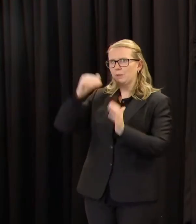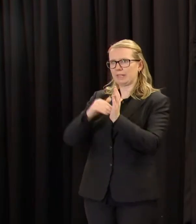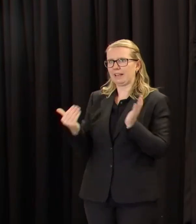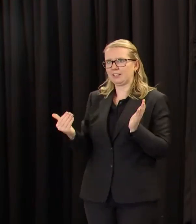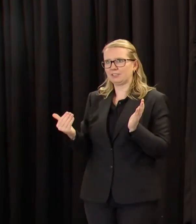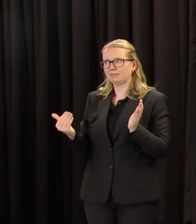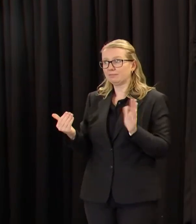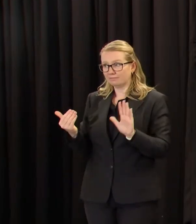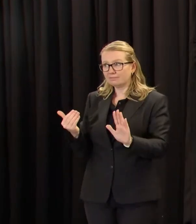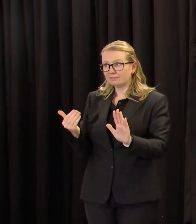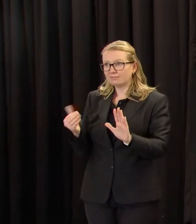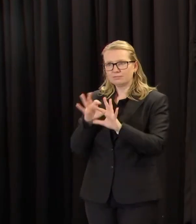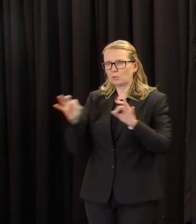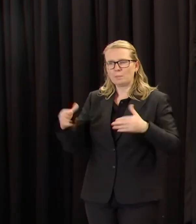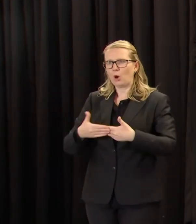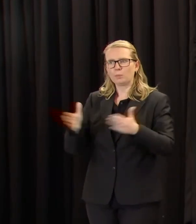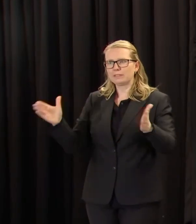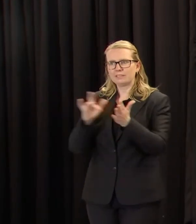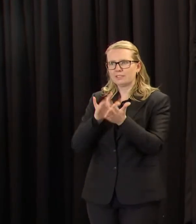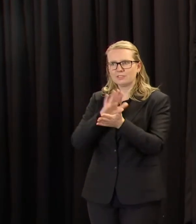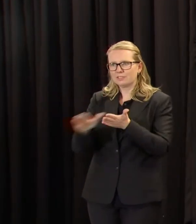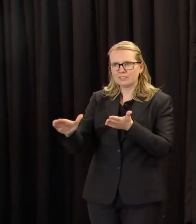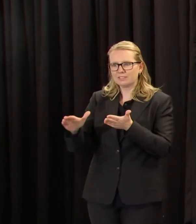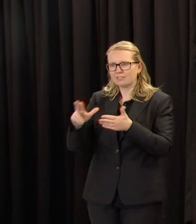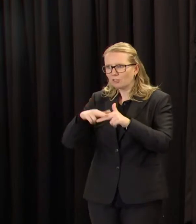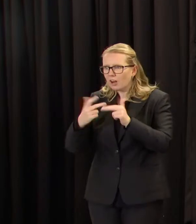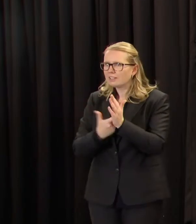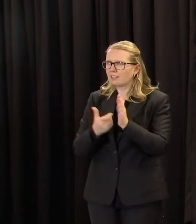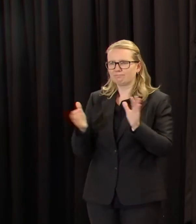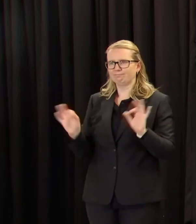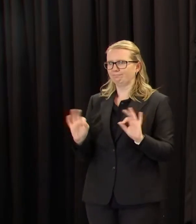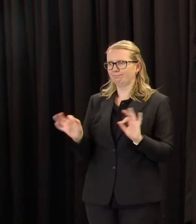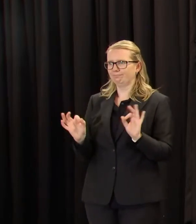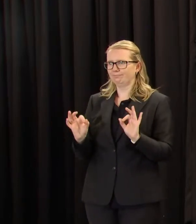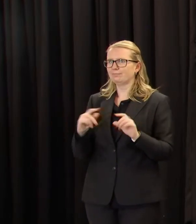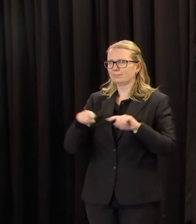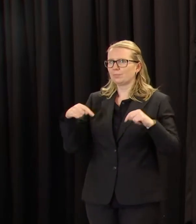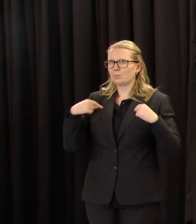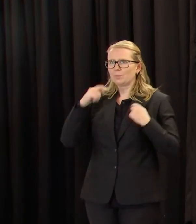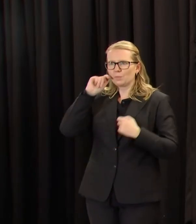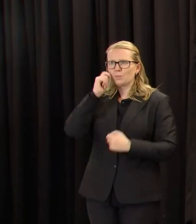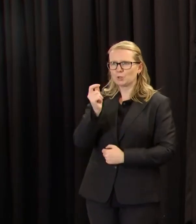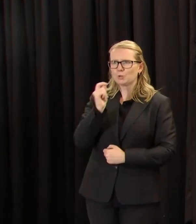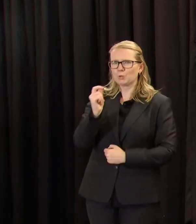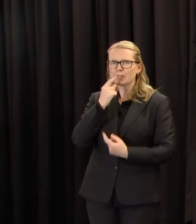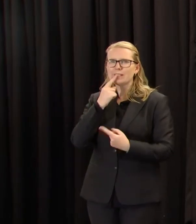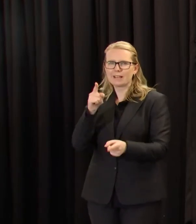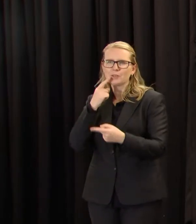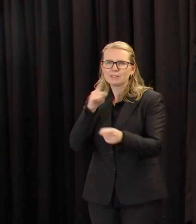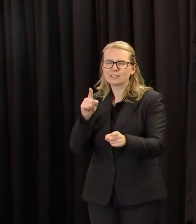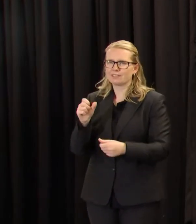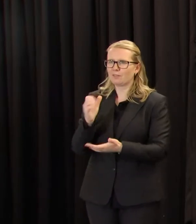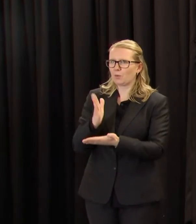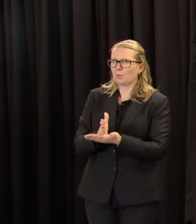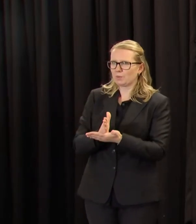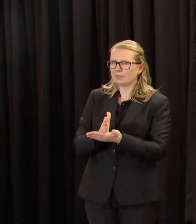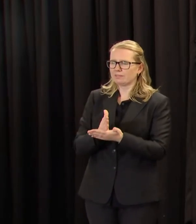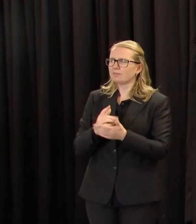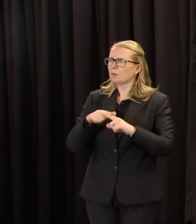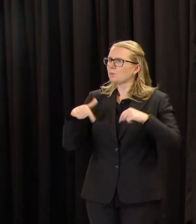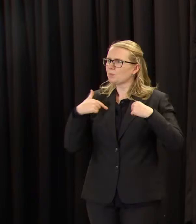have to get ready for that. We'll get the advice to people as soon as we possibly can. We usually wait to get the most complete picture,